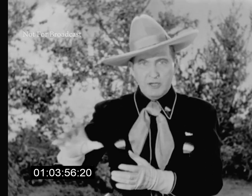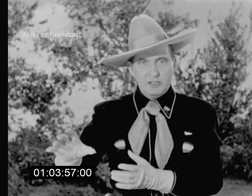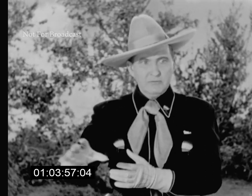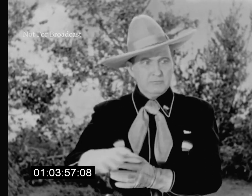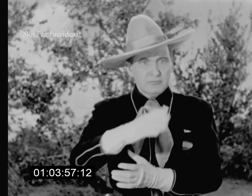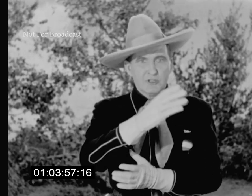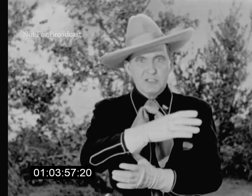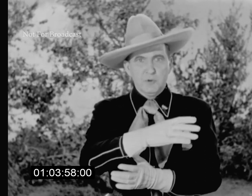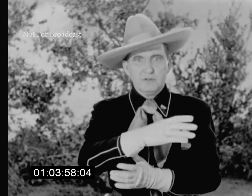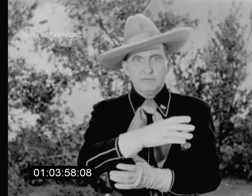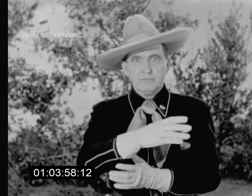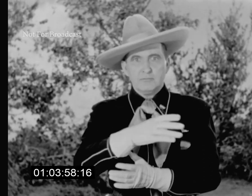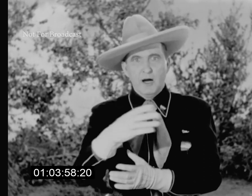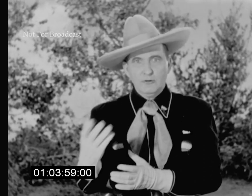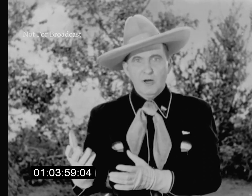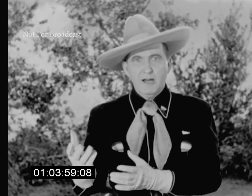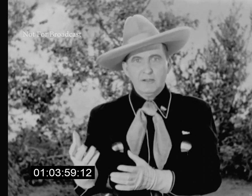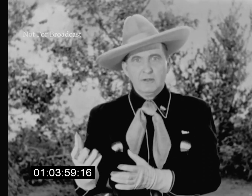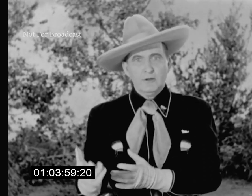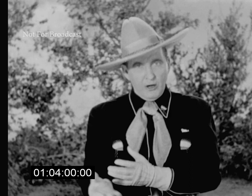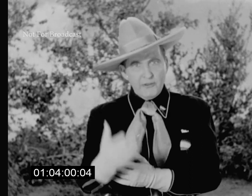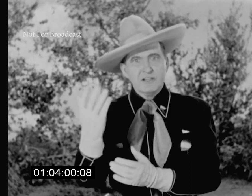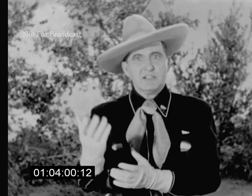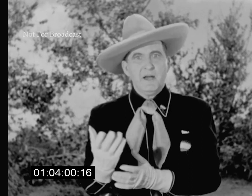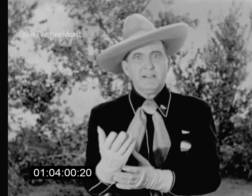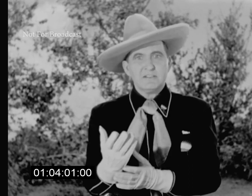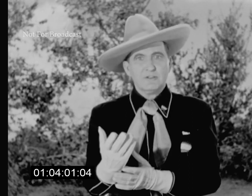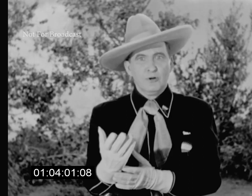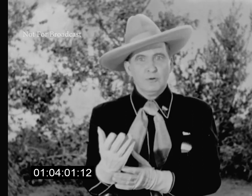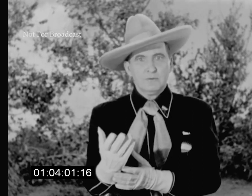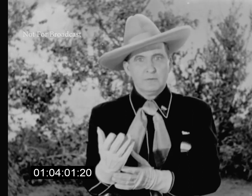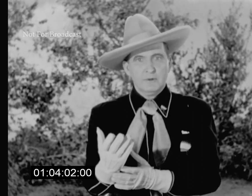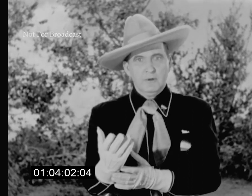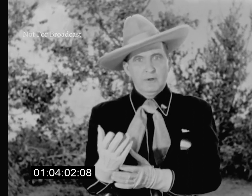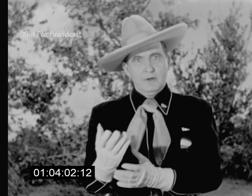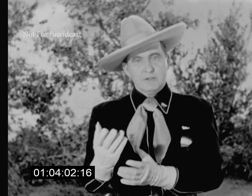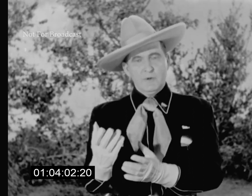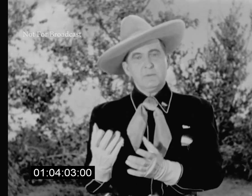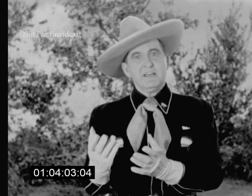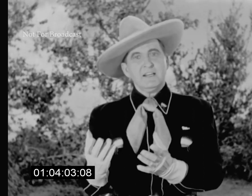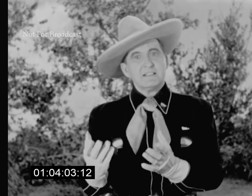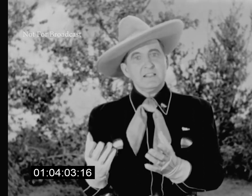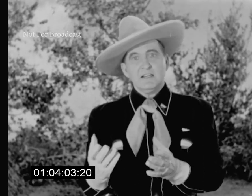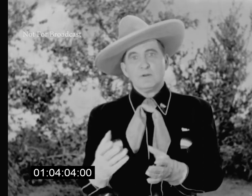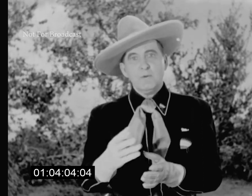hunting, discipline, how to ride, all the things that a man has to know. So in the beginning, as I say, the women